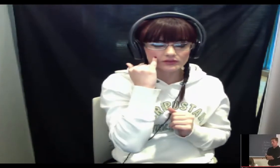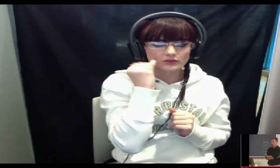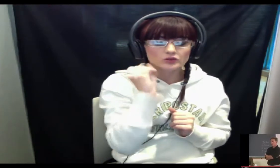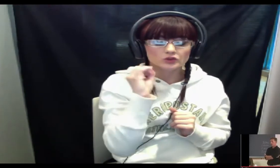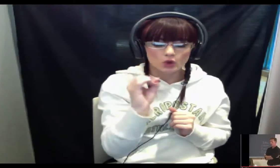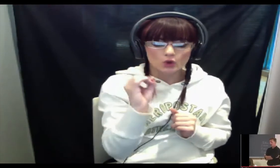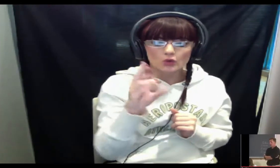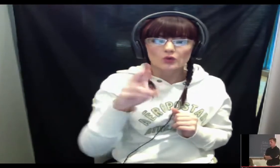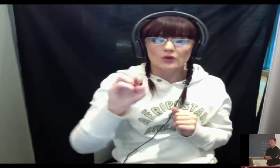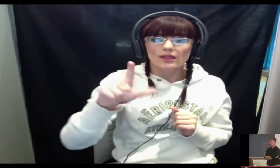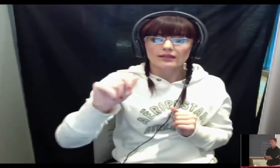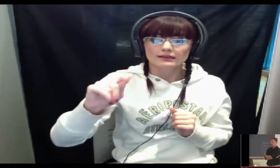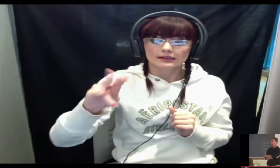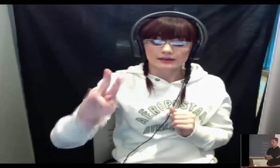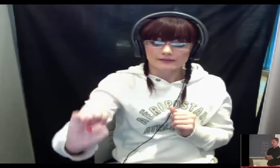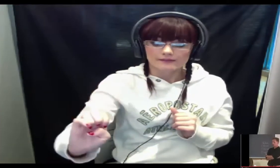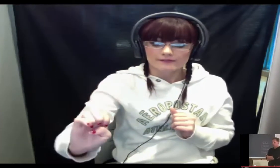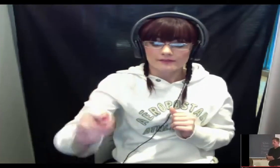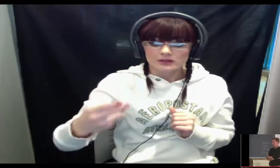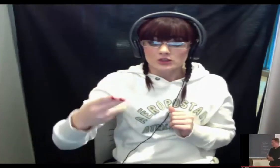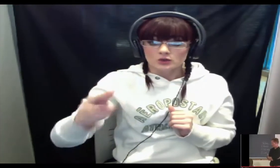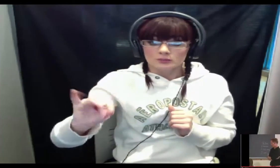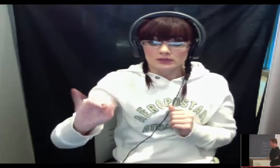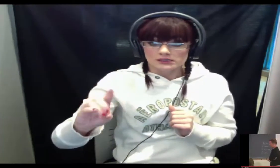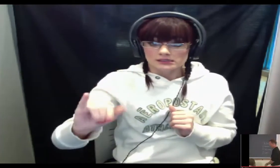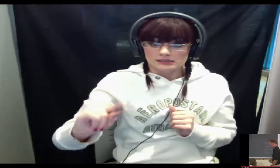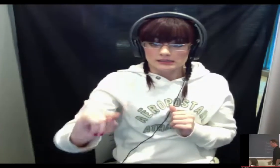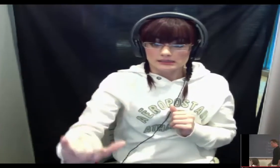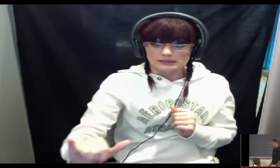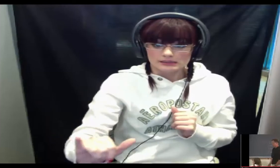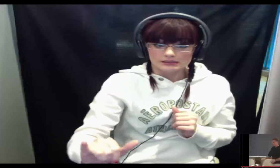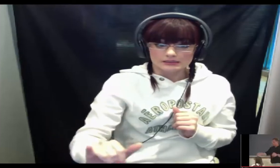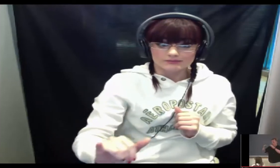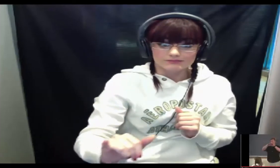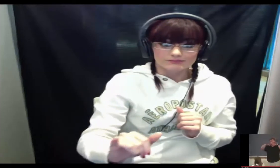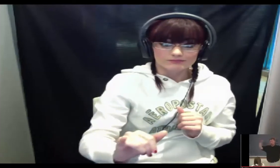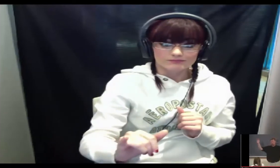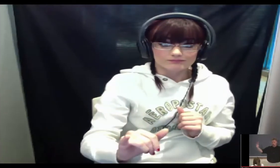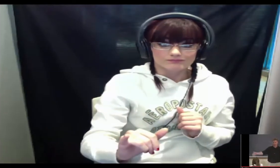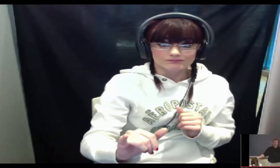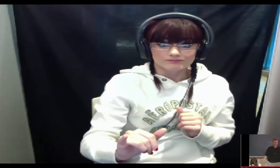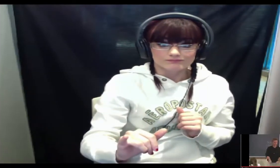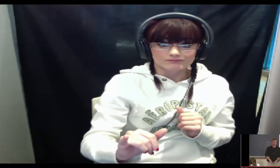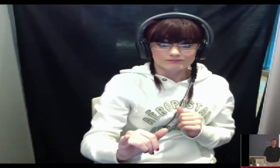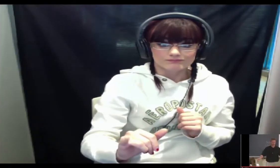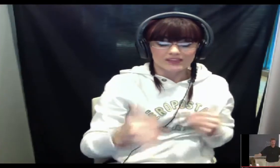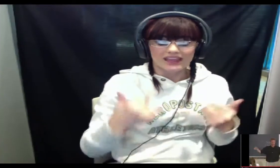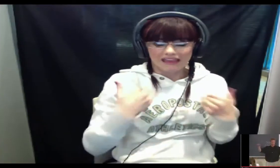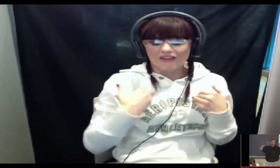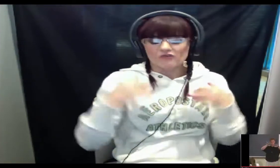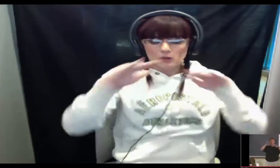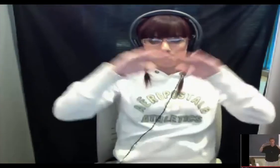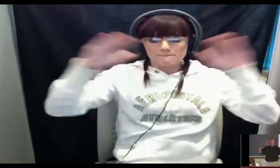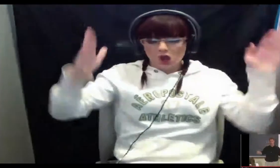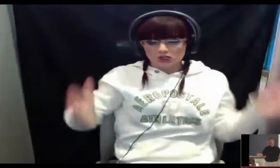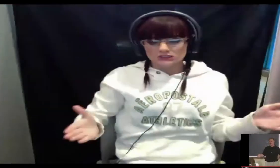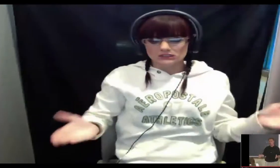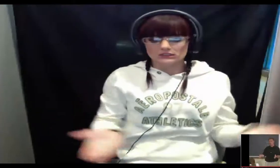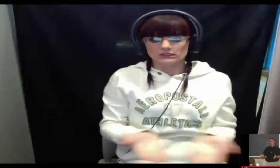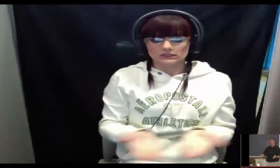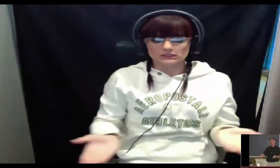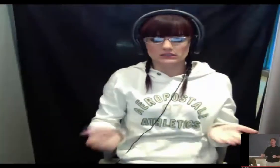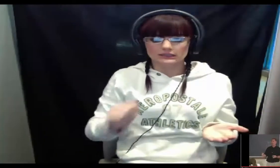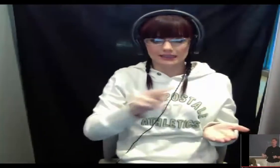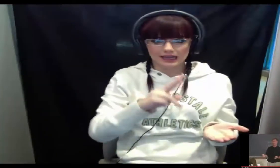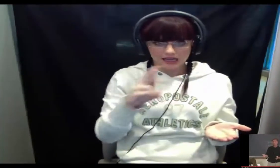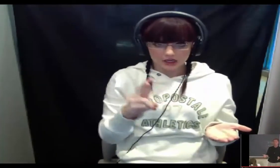much that air could really hold. Example, if I have this is my box of air, okay? And this box of air